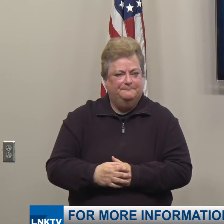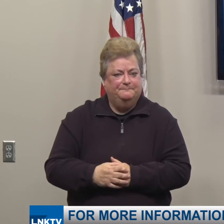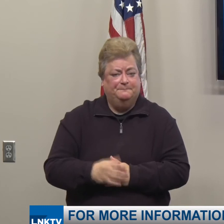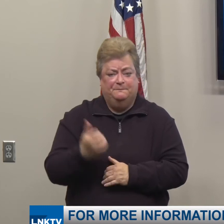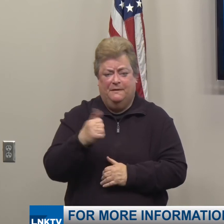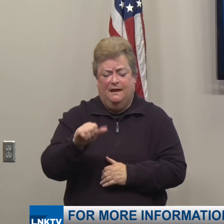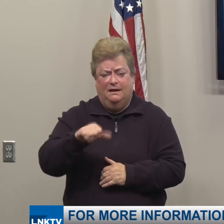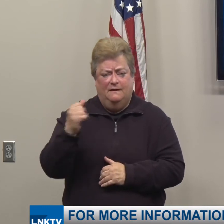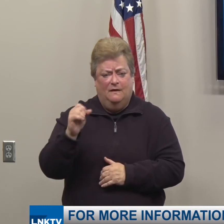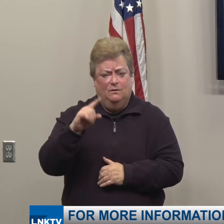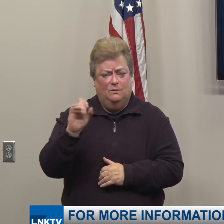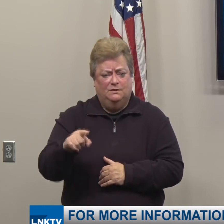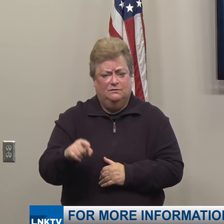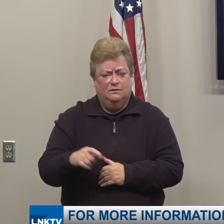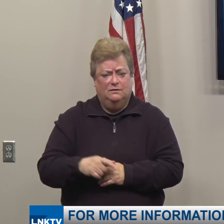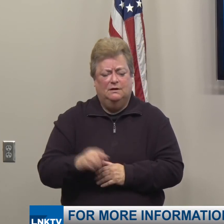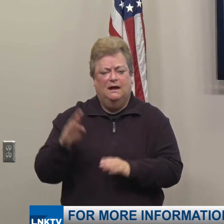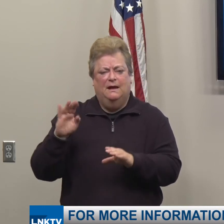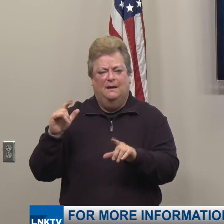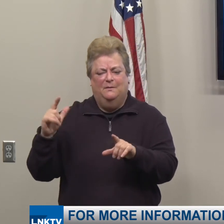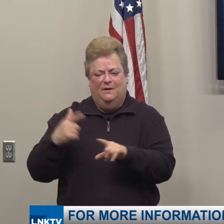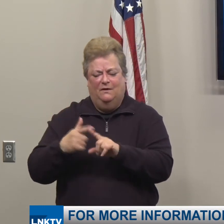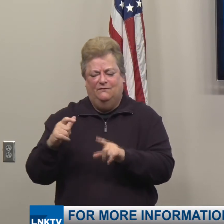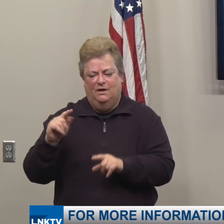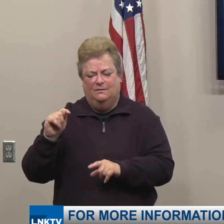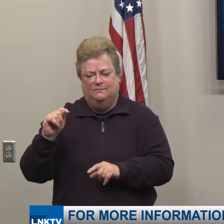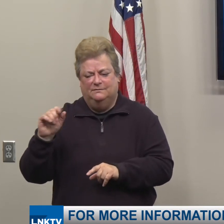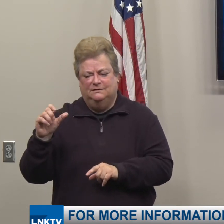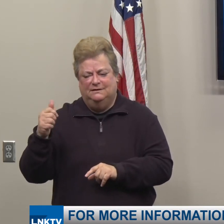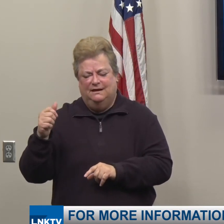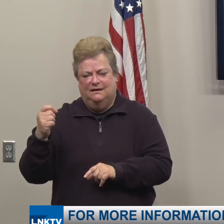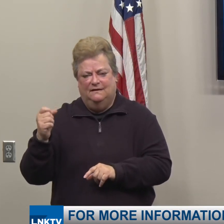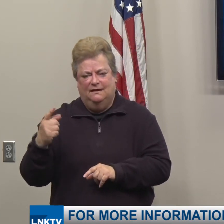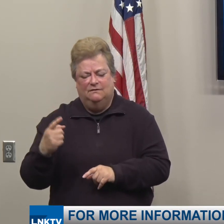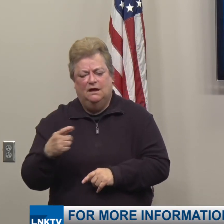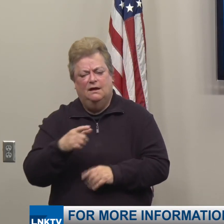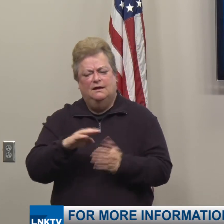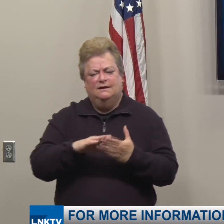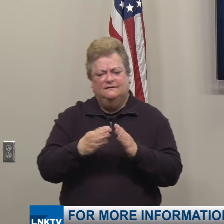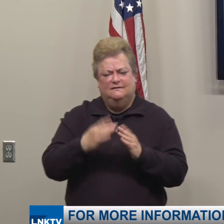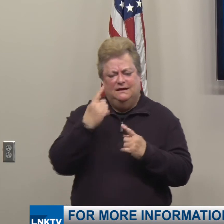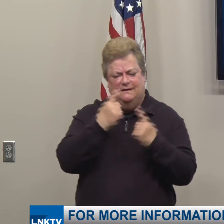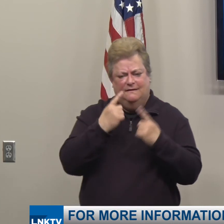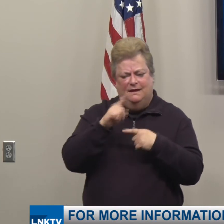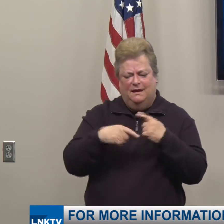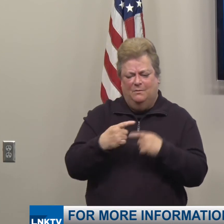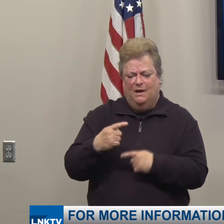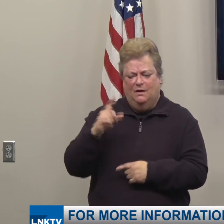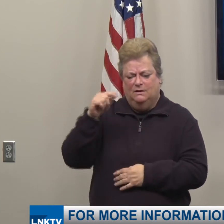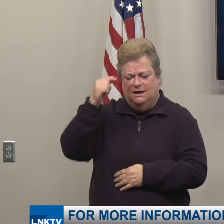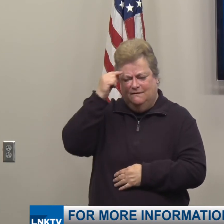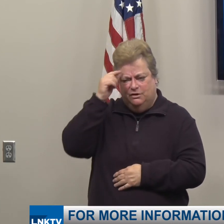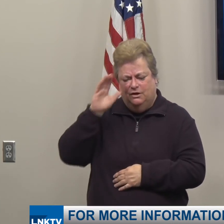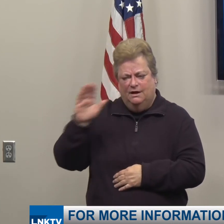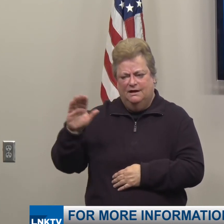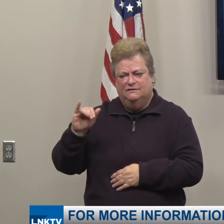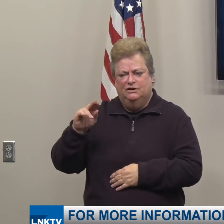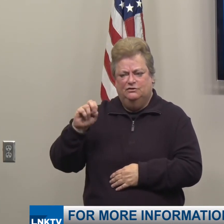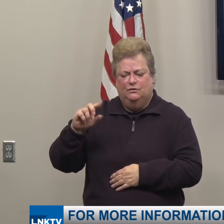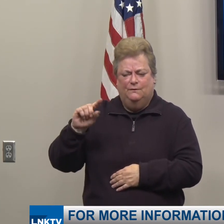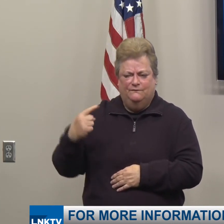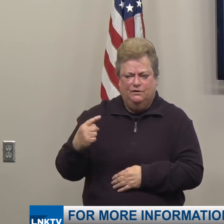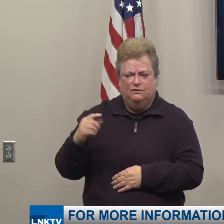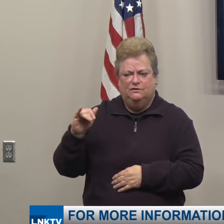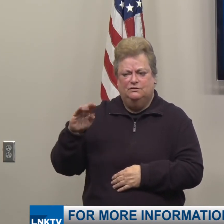Any other questions? Mayor, has the city given any more thought to the governor's June 1st and June 18th